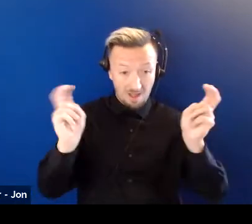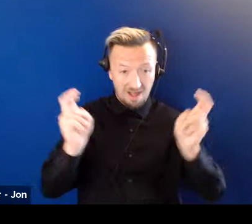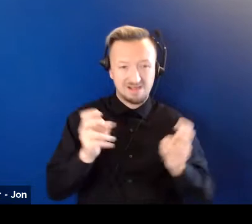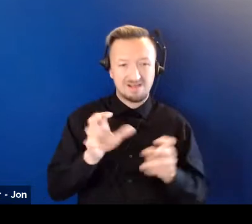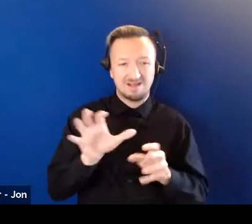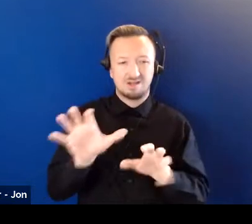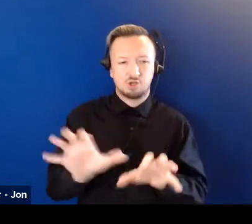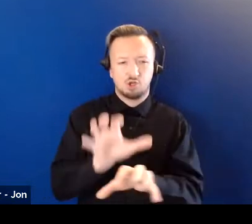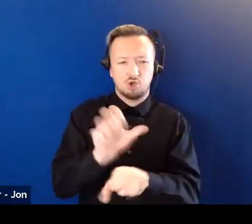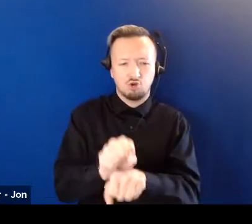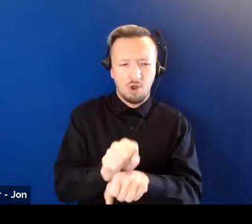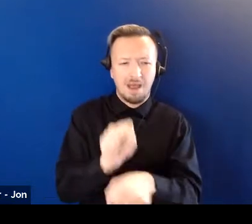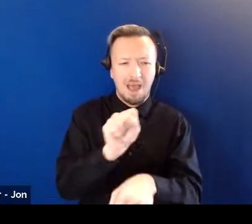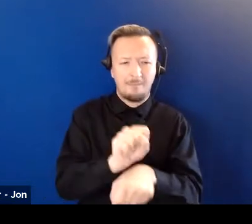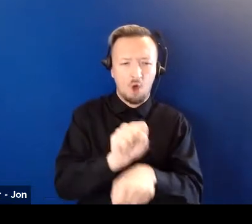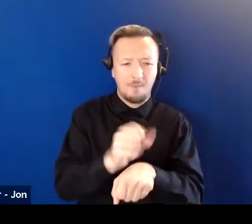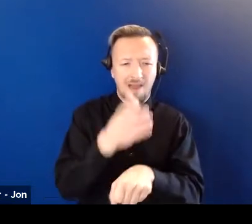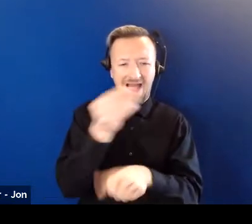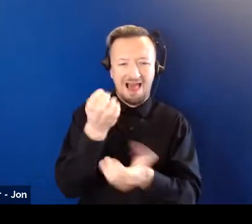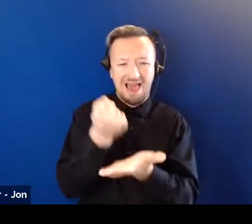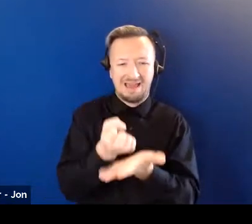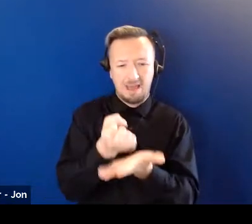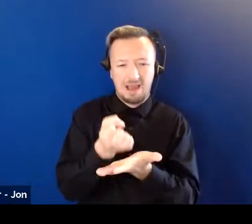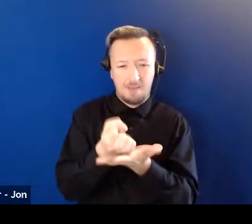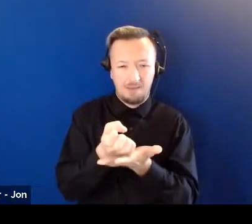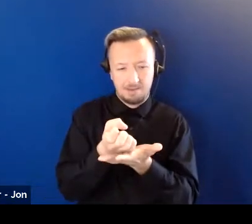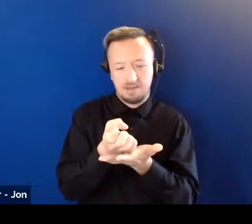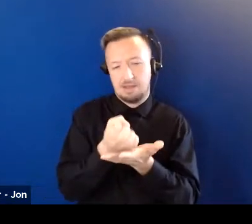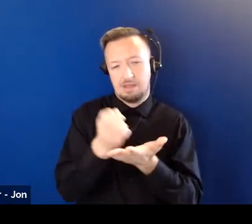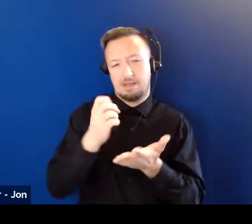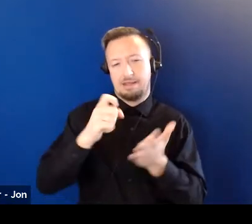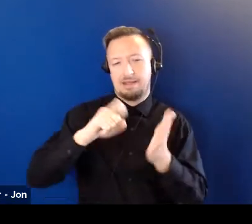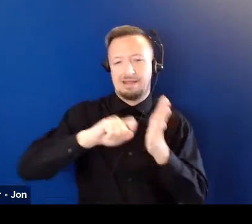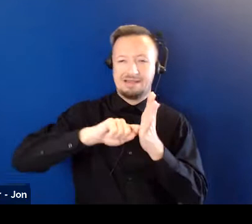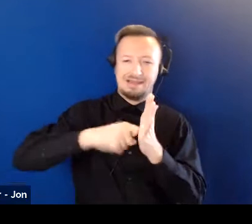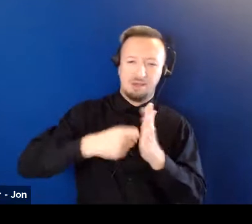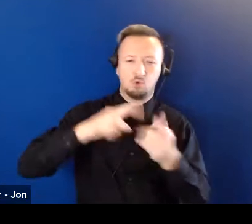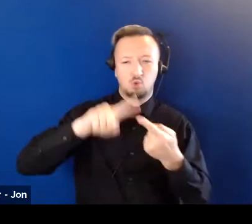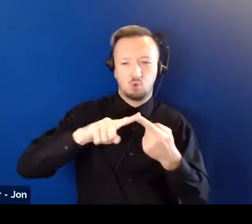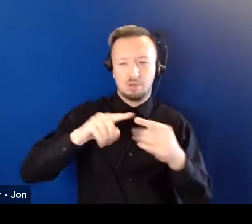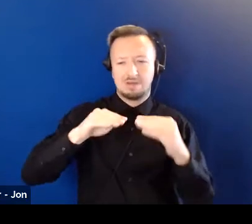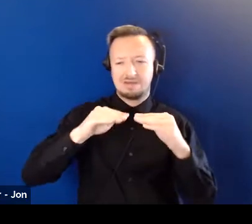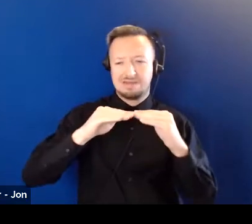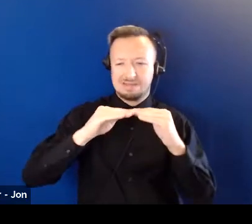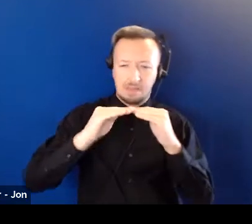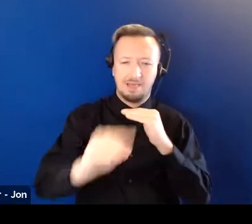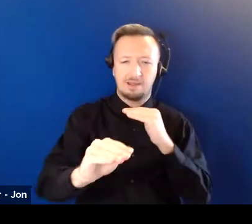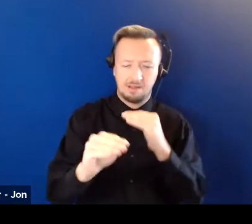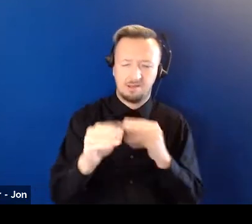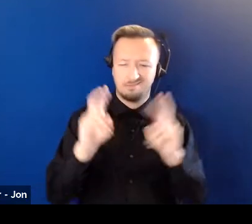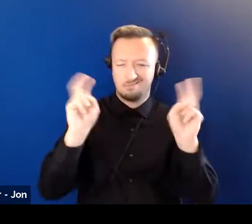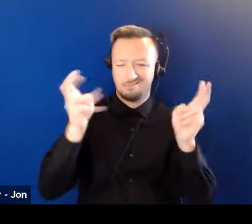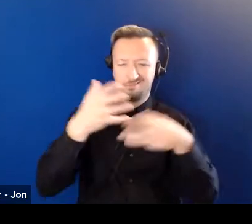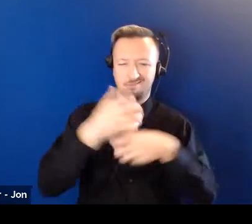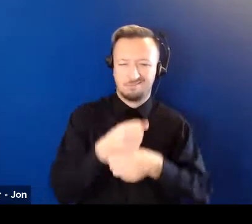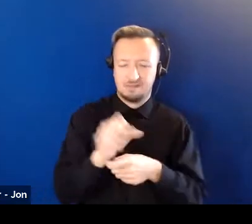Economic Keys to Stability, otherwise called the SEEKS grant. And as part of the application process, we